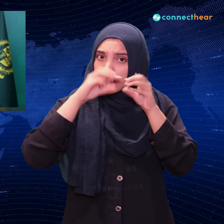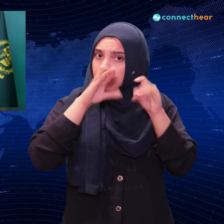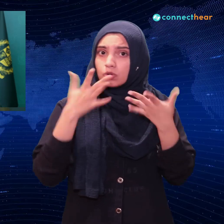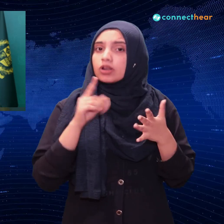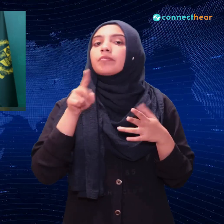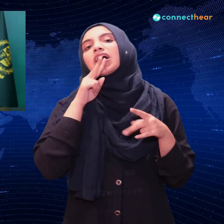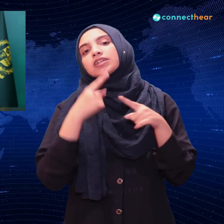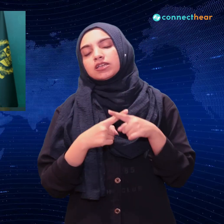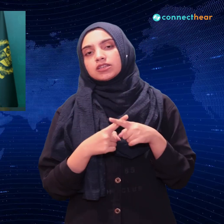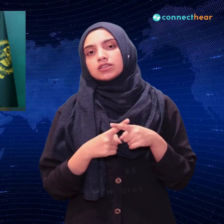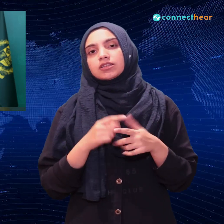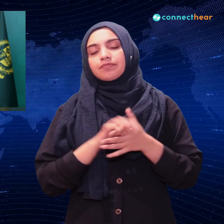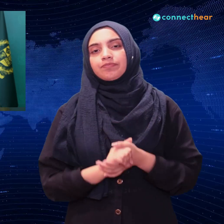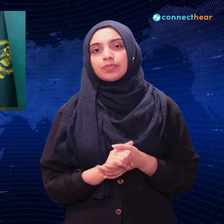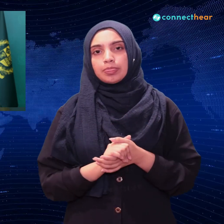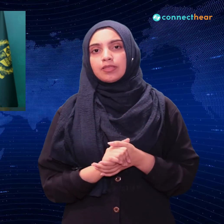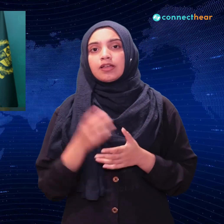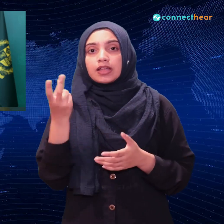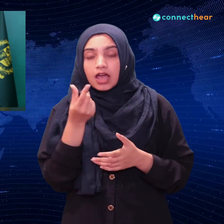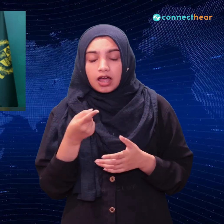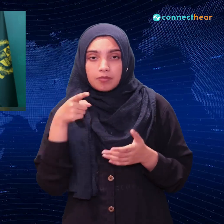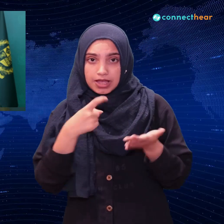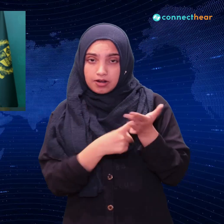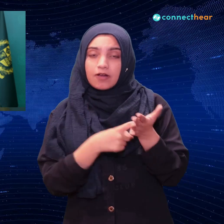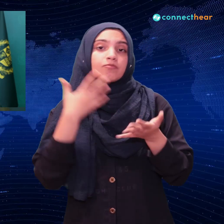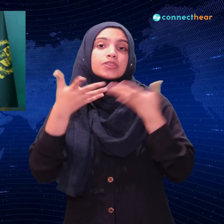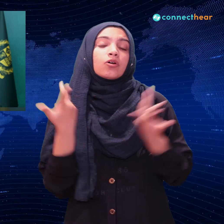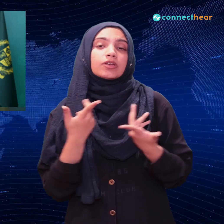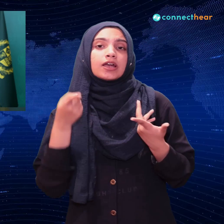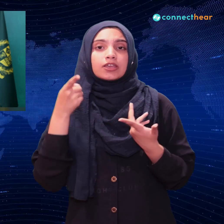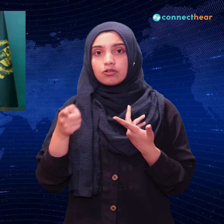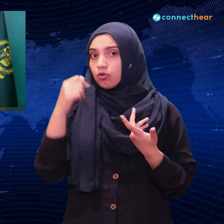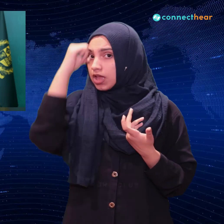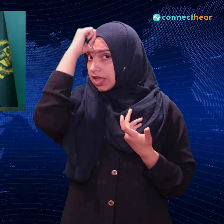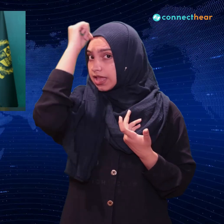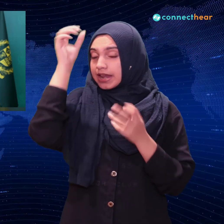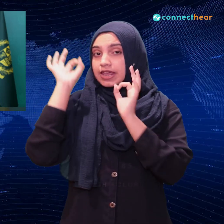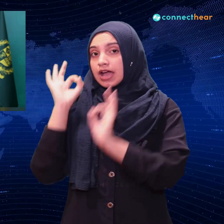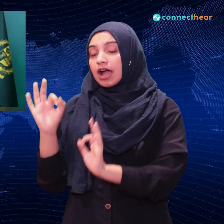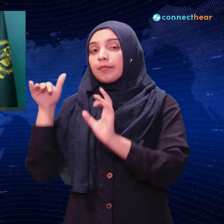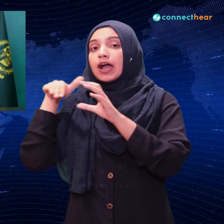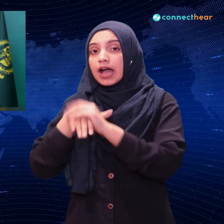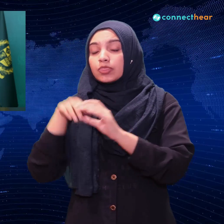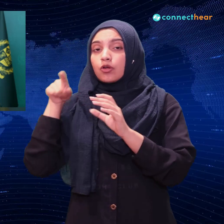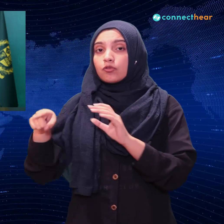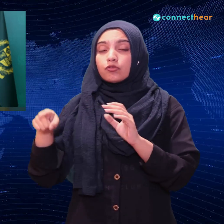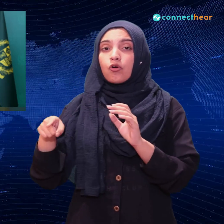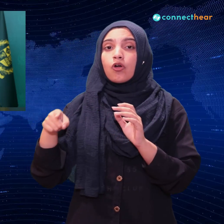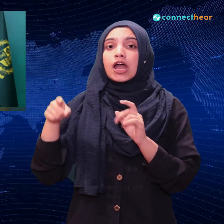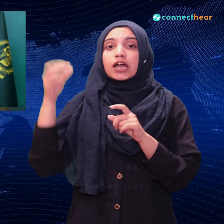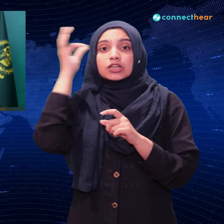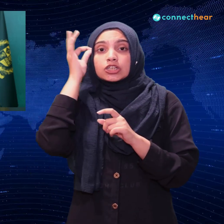most recent example of Indian barbarity was the forcible snatching of the mortal remains of the great